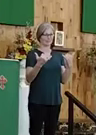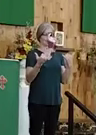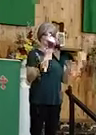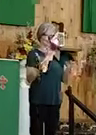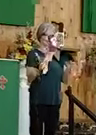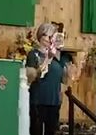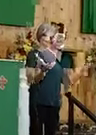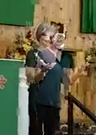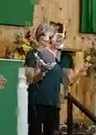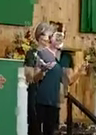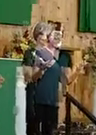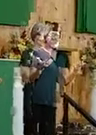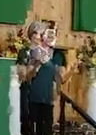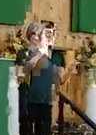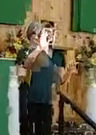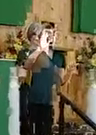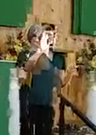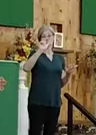the